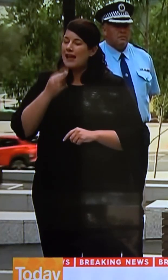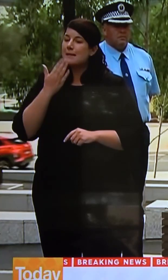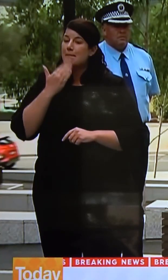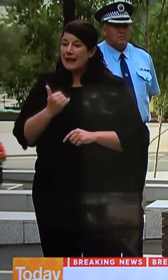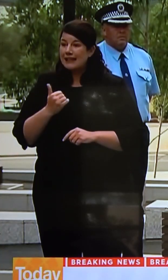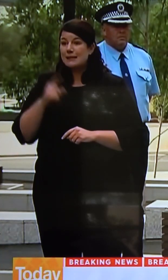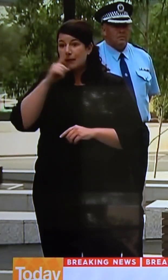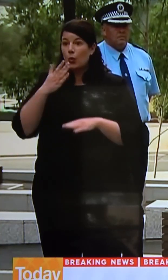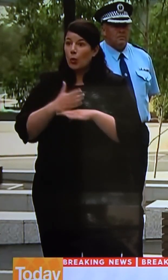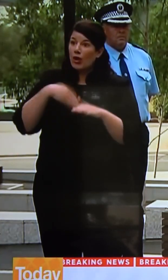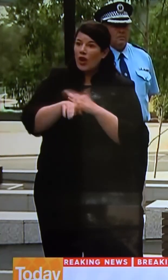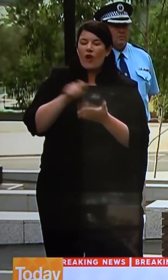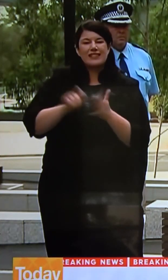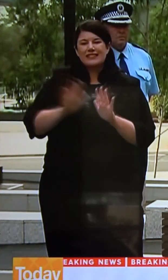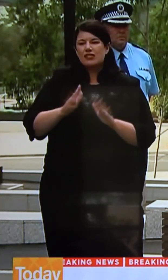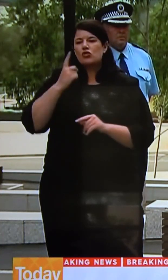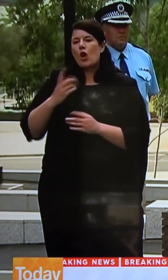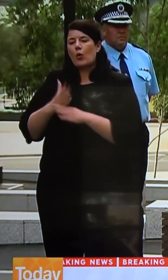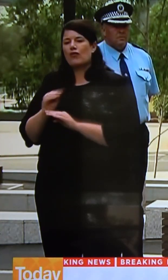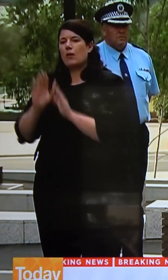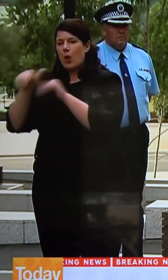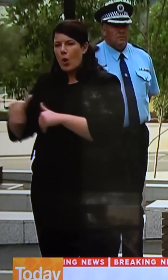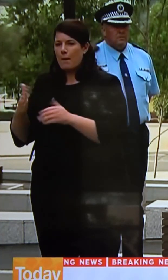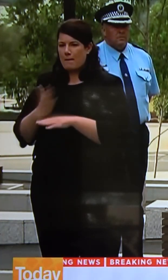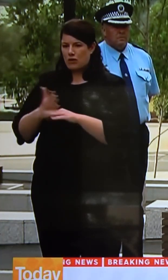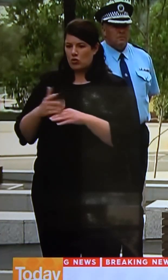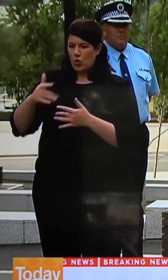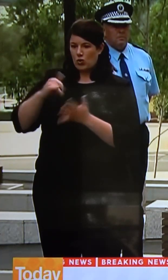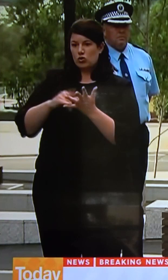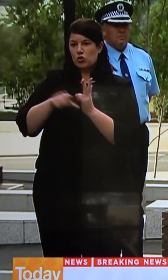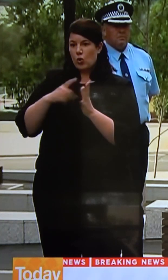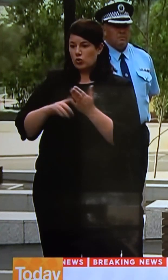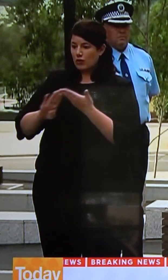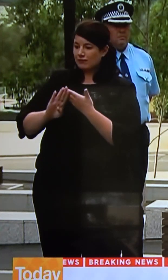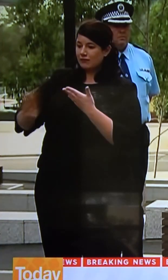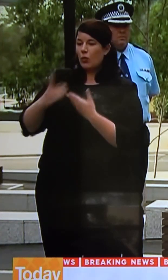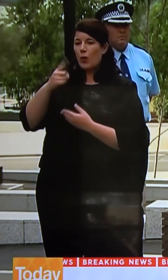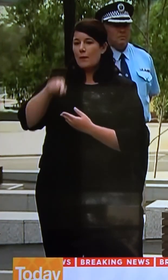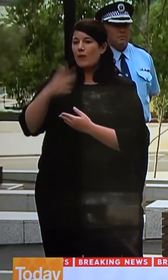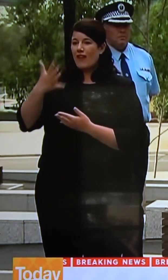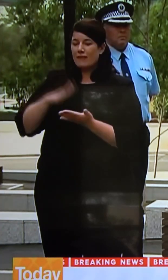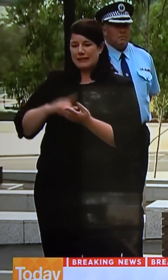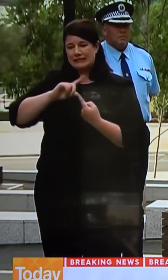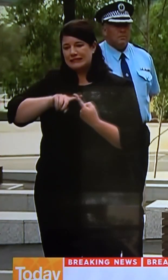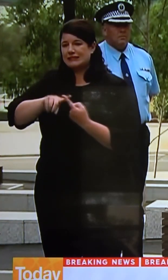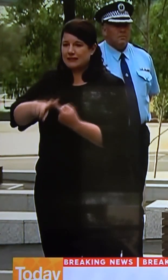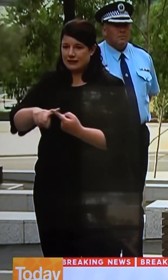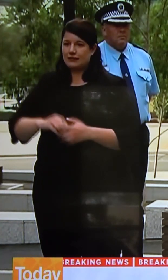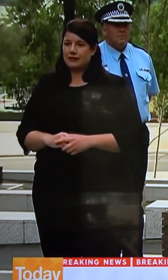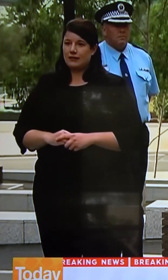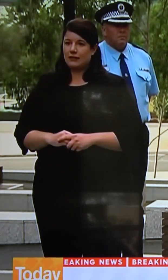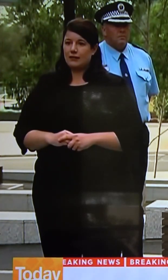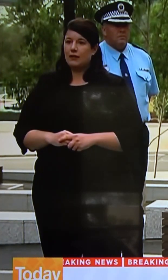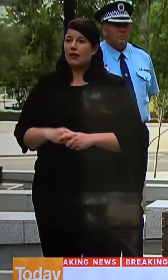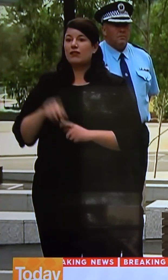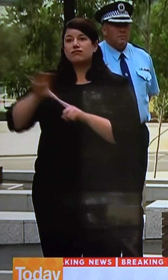home to reduce the social interaction, to ensure that social distancing is respected and maintained. And again, I want to endorse the work of the